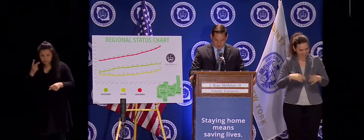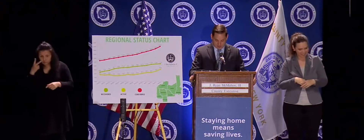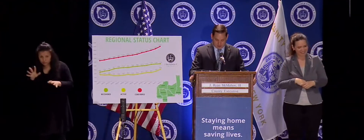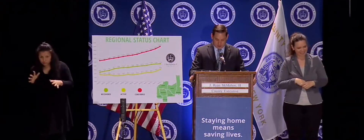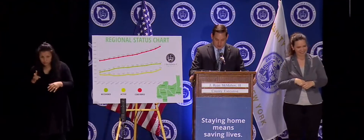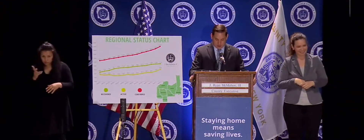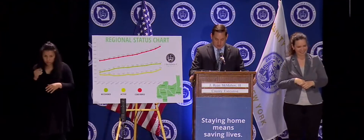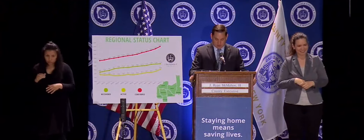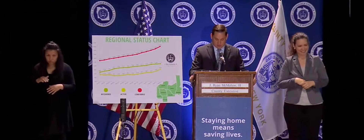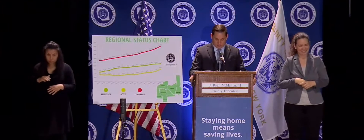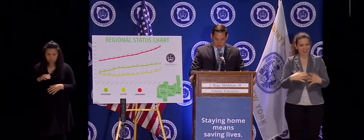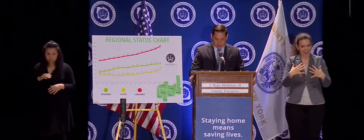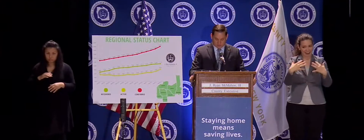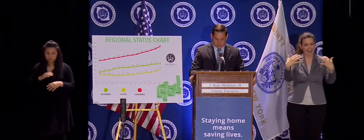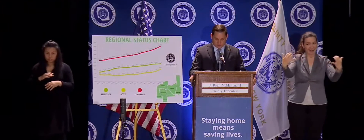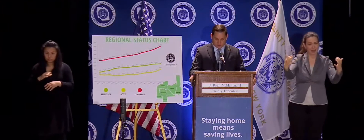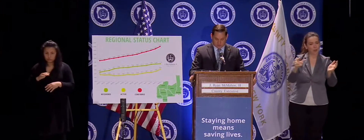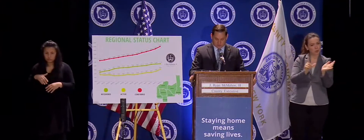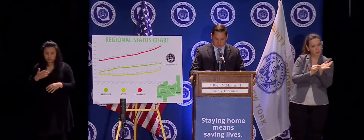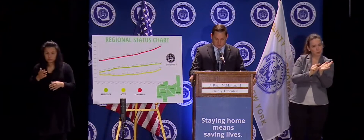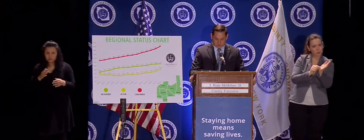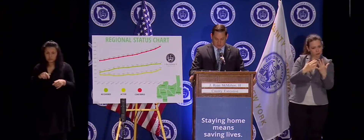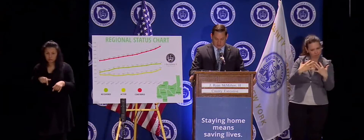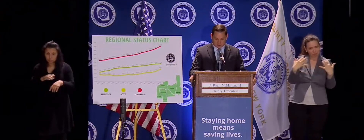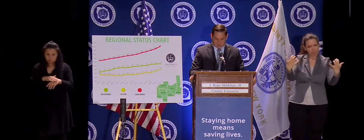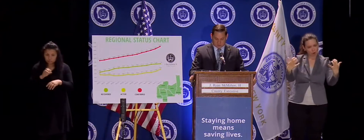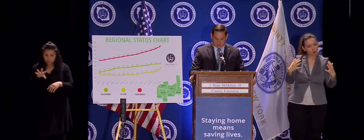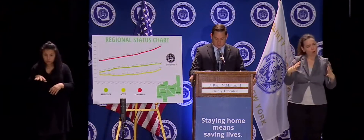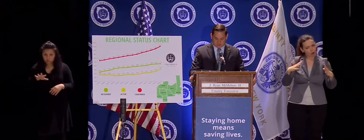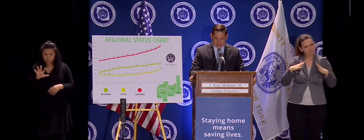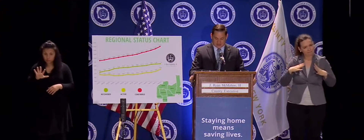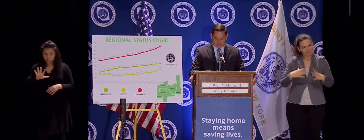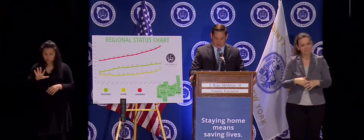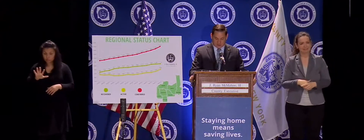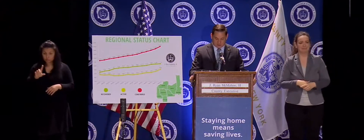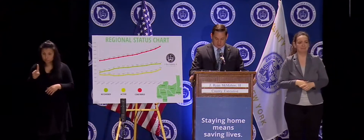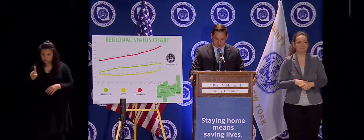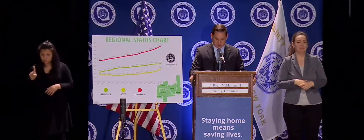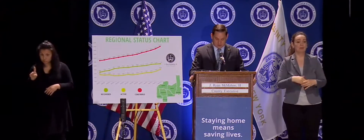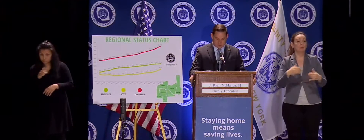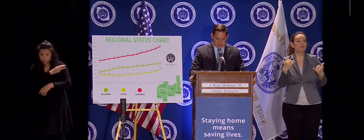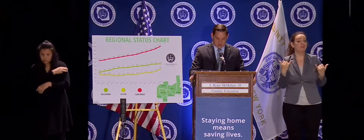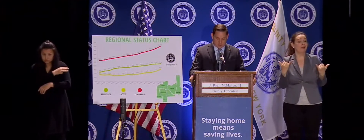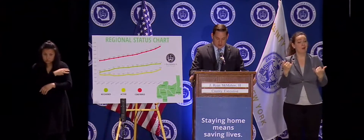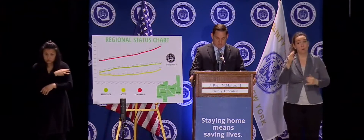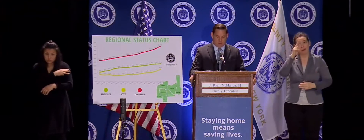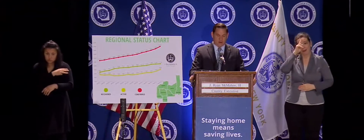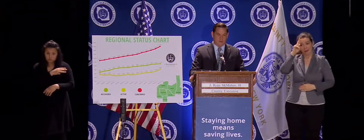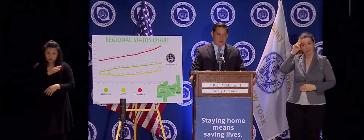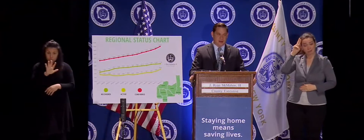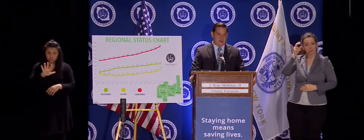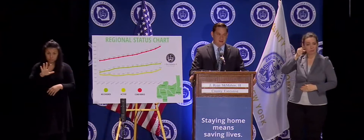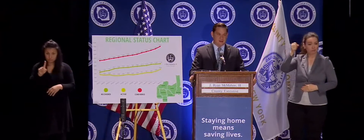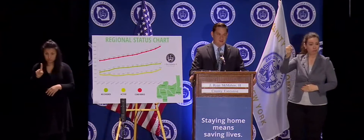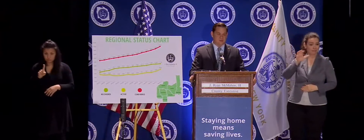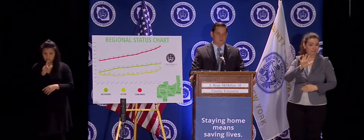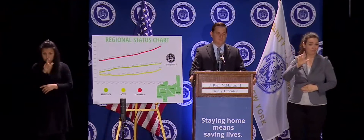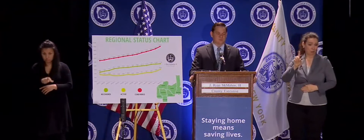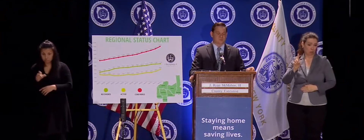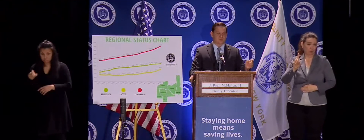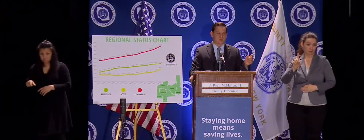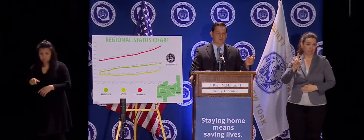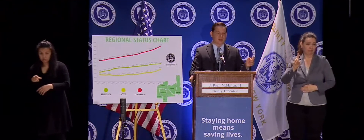why. Right now there's 51 individuals in the hospital. This is up 10 from yesterday. Part of that